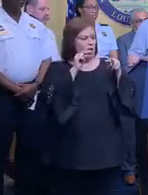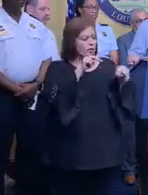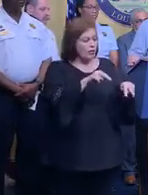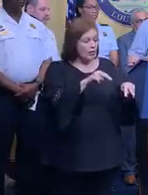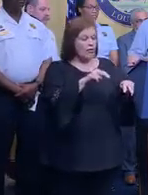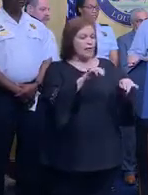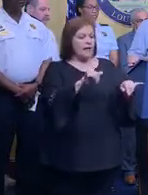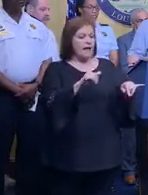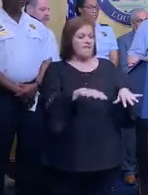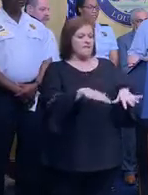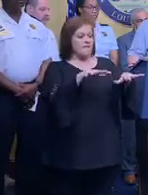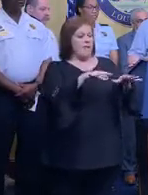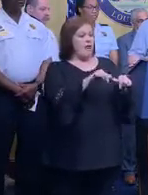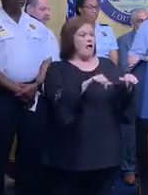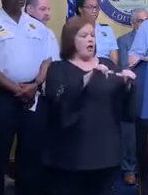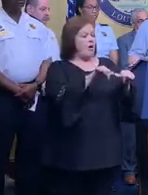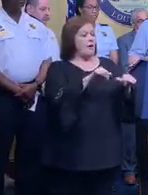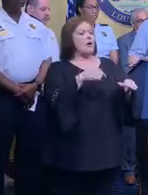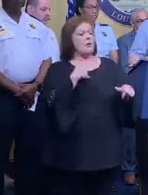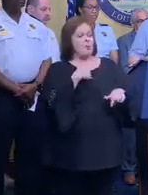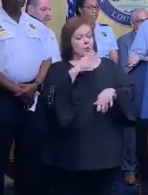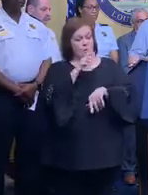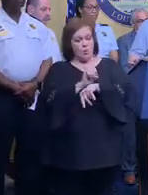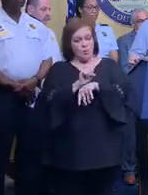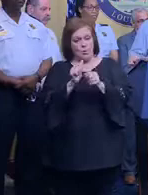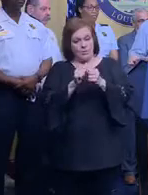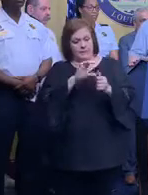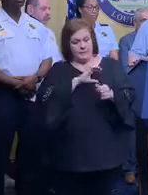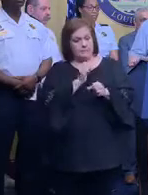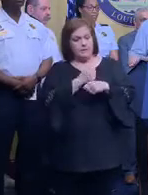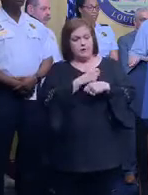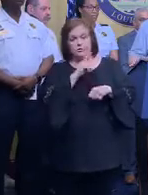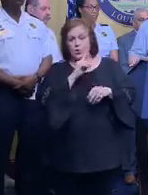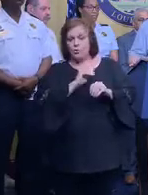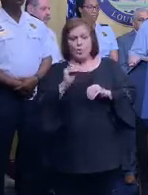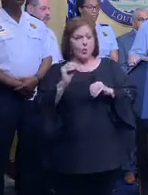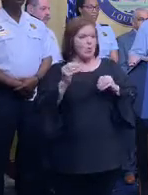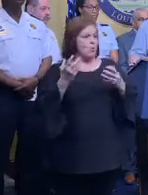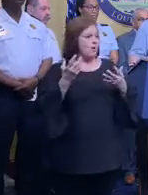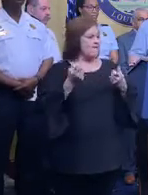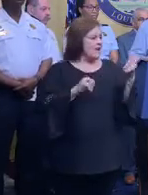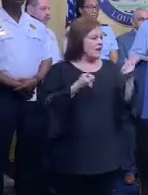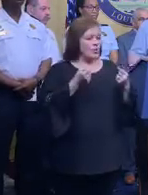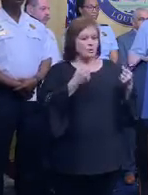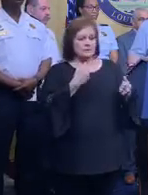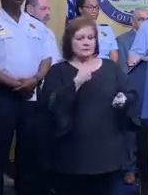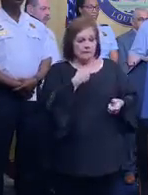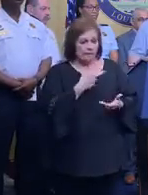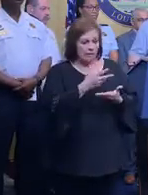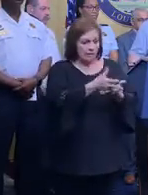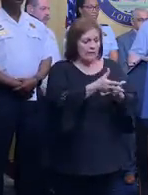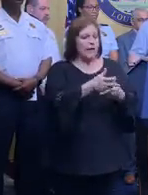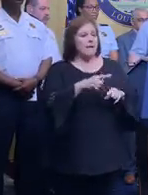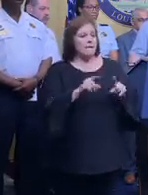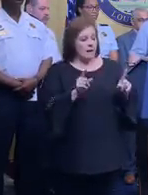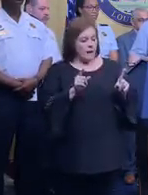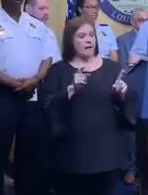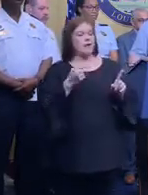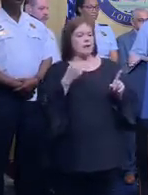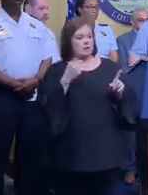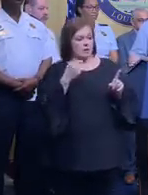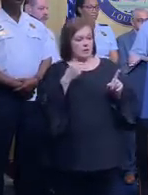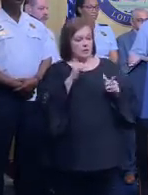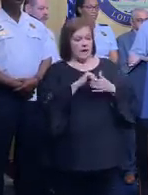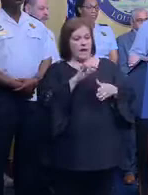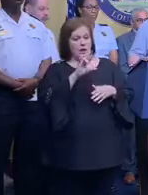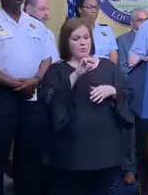system. We will work with police and local officials to ensure that there are no vehicles or anything left out there. But again, the entire